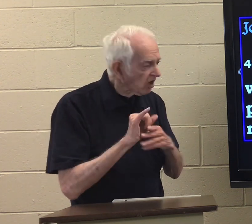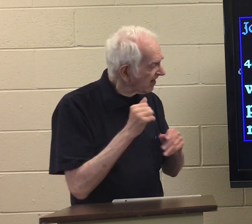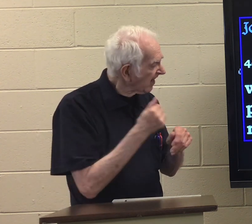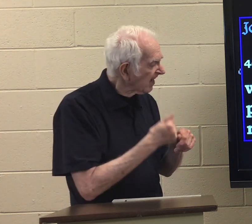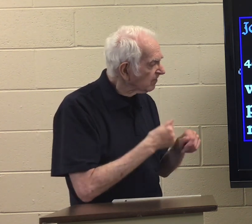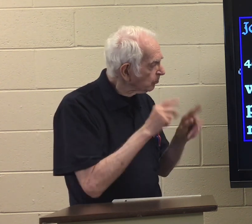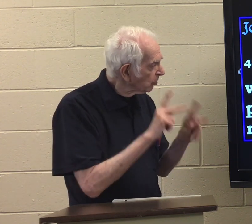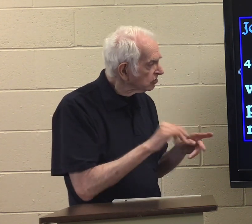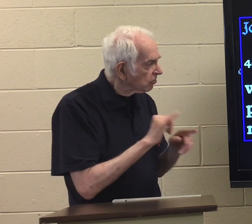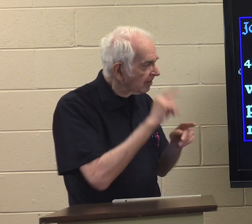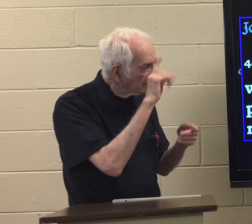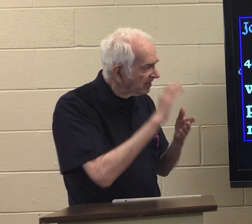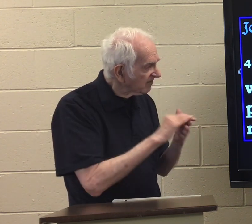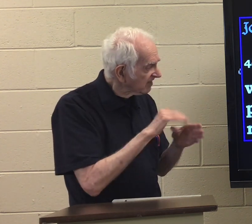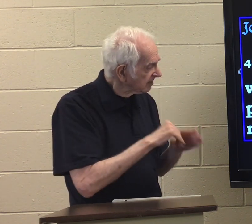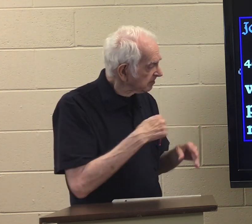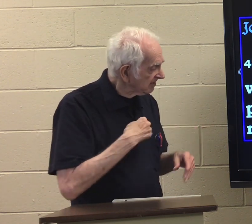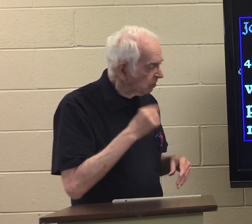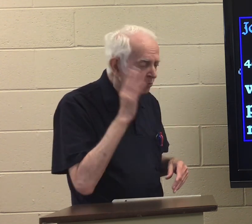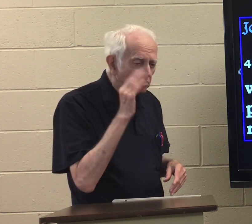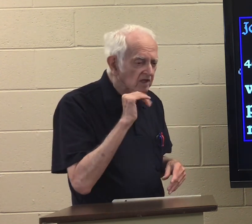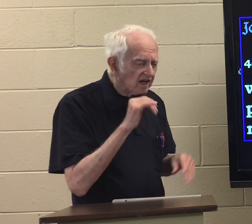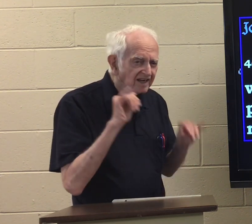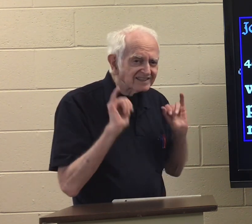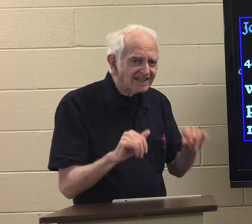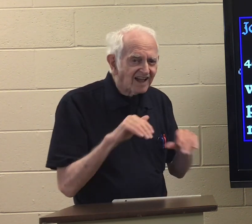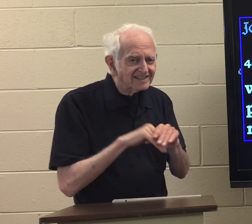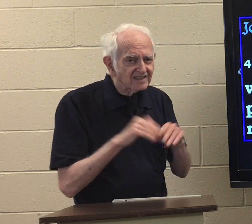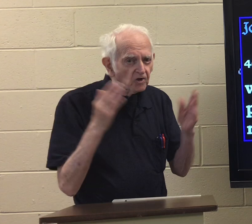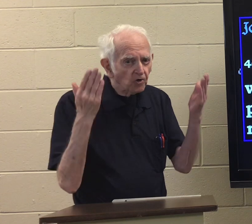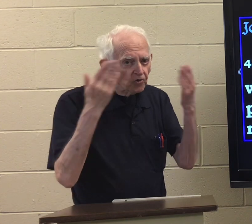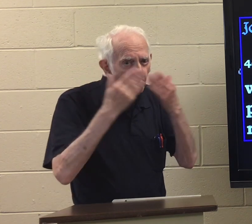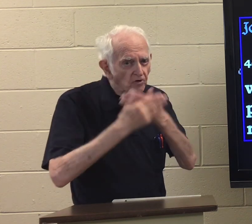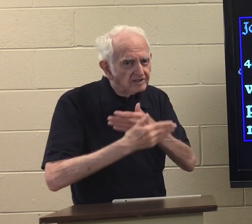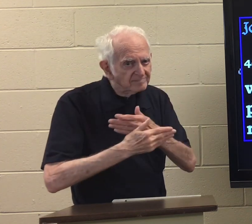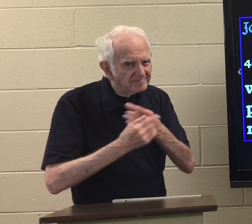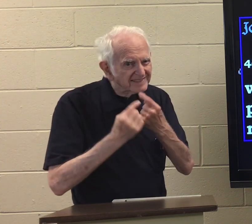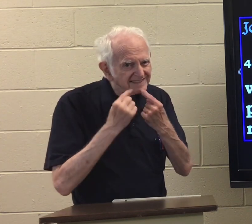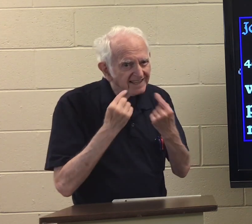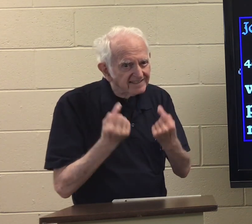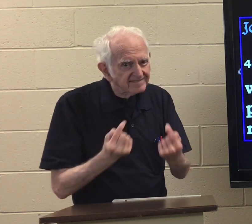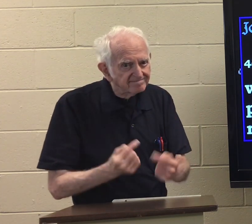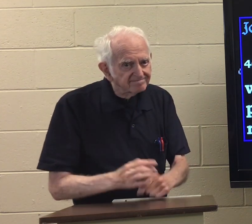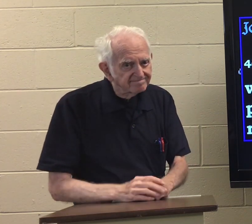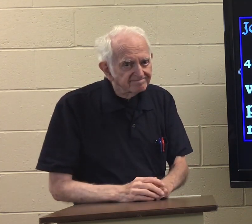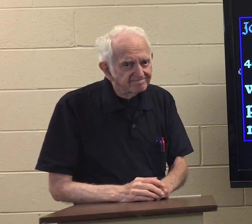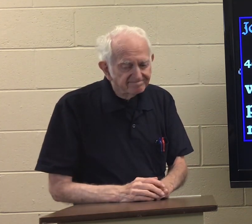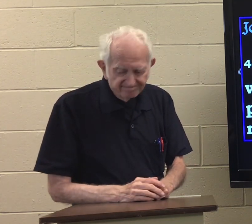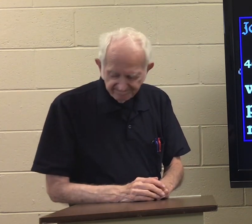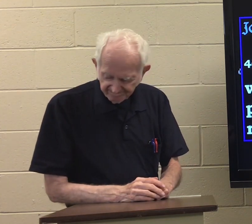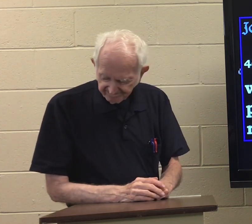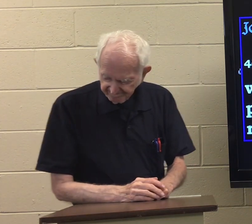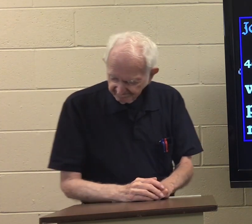I came so that every person that believes in me would not stay in darkness, meaning sin.